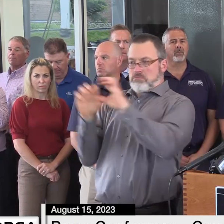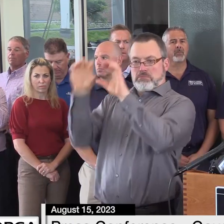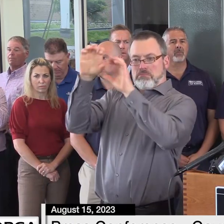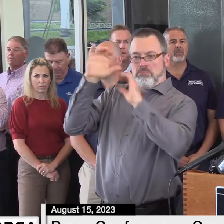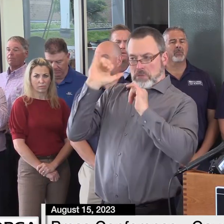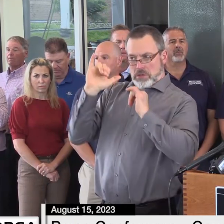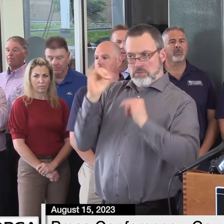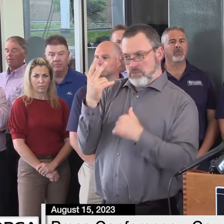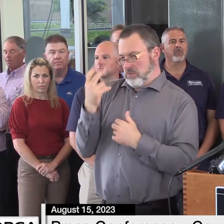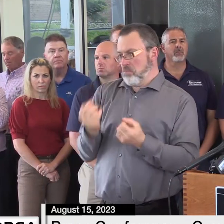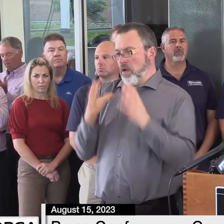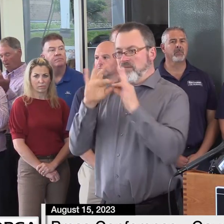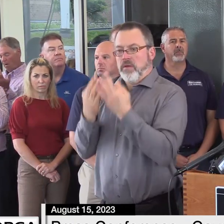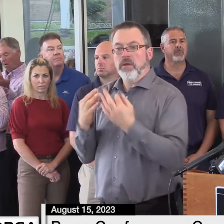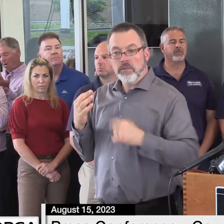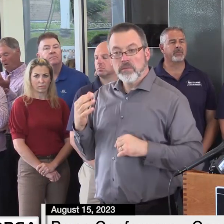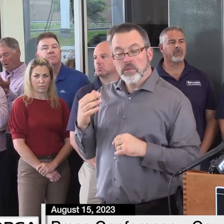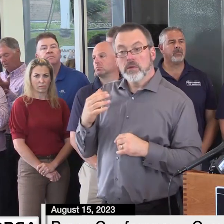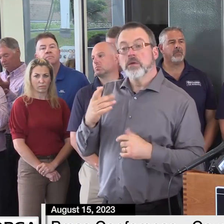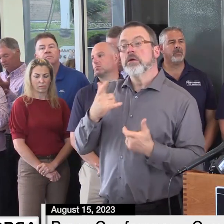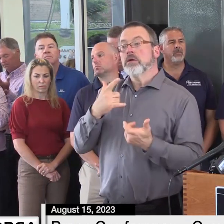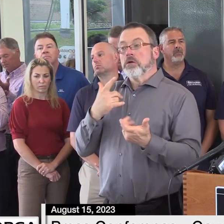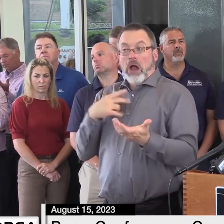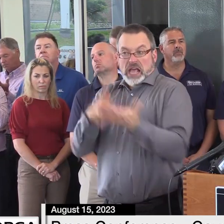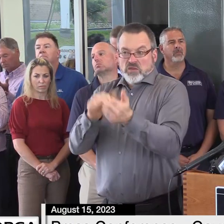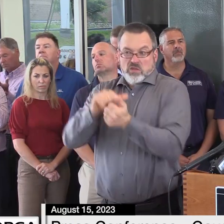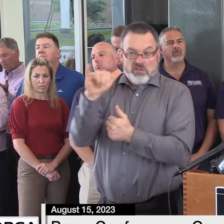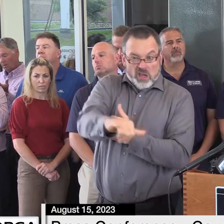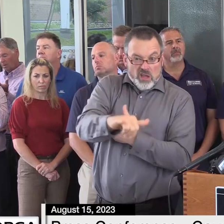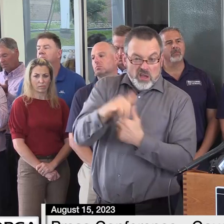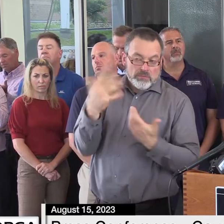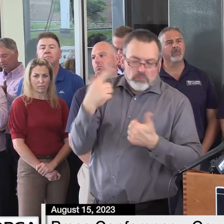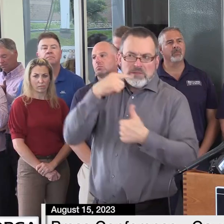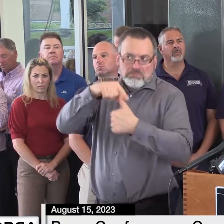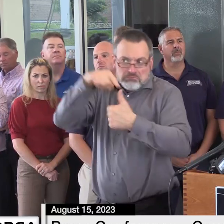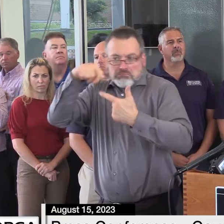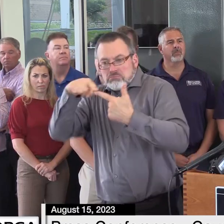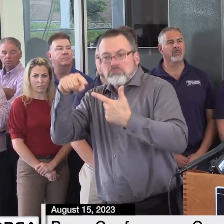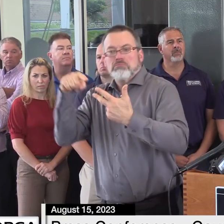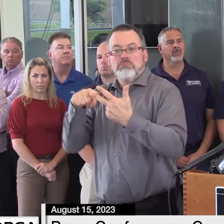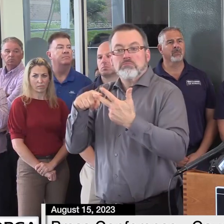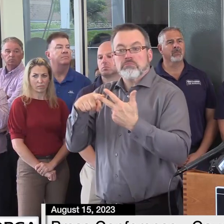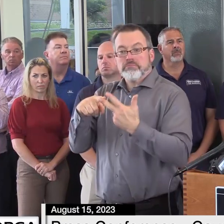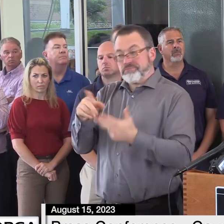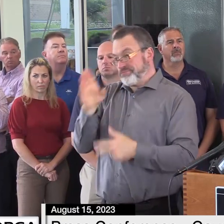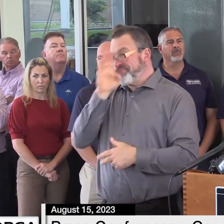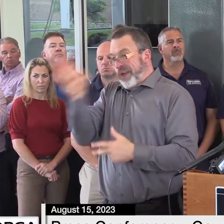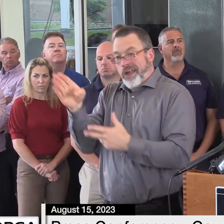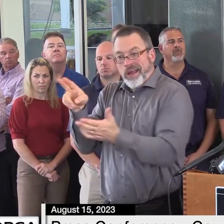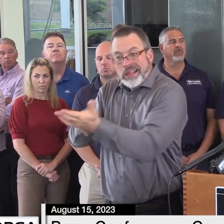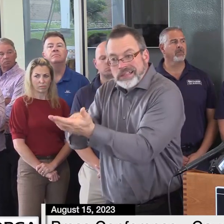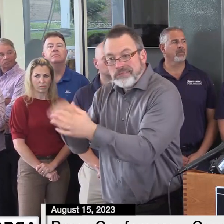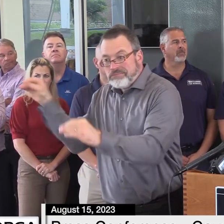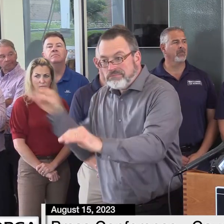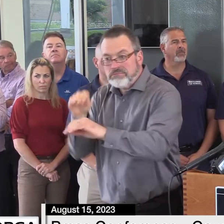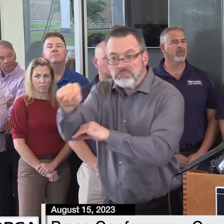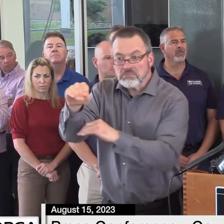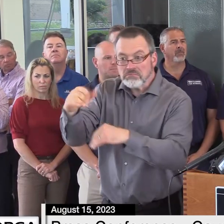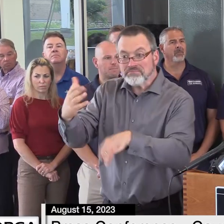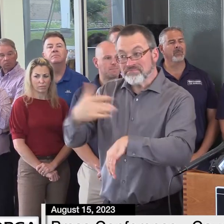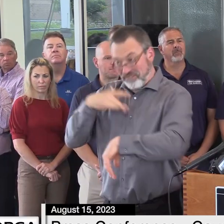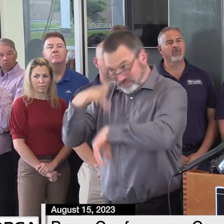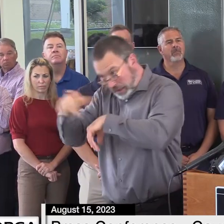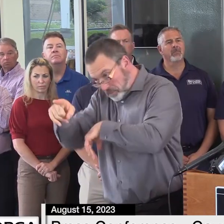so that FEMA can lease for those is one of the options. A direct lease where we can find locations to lease